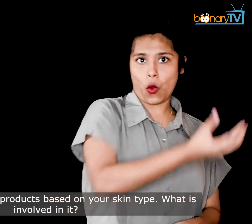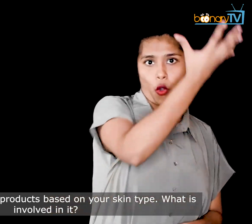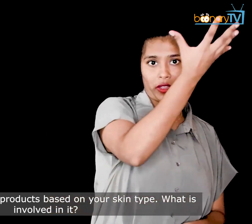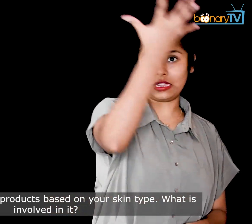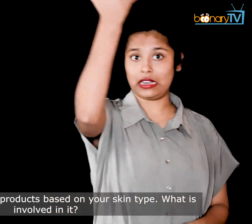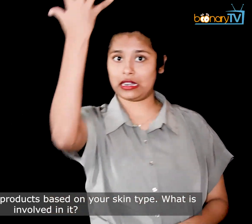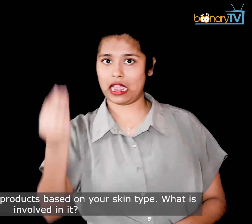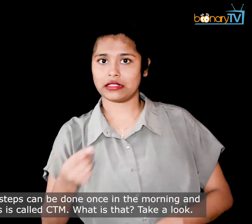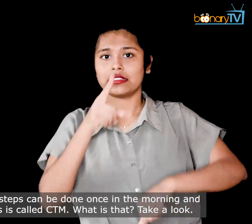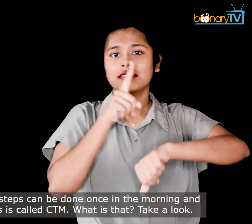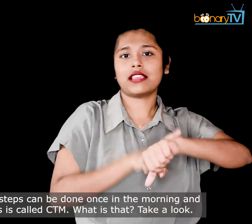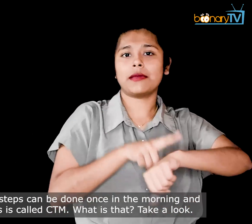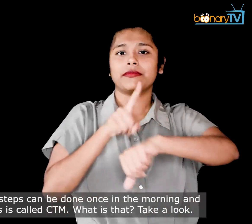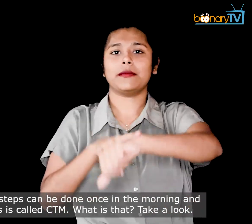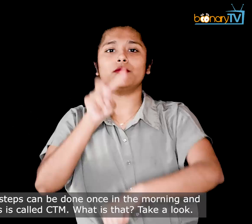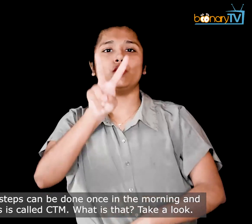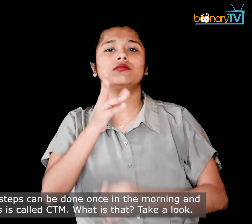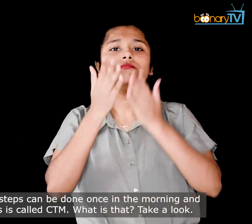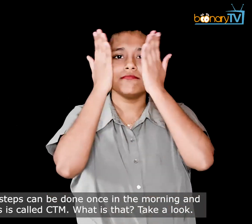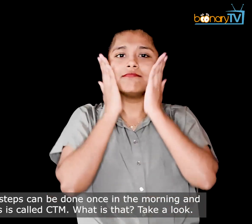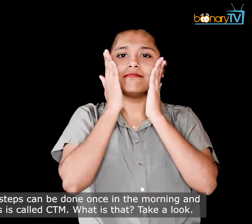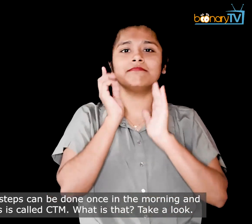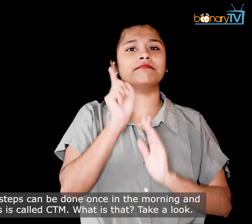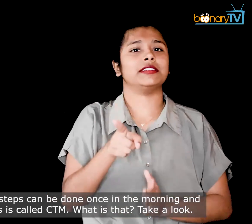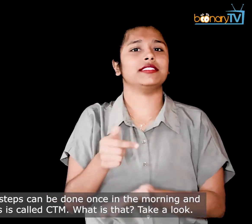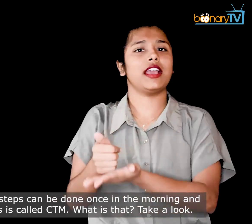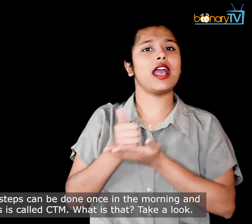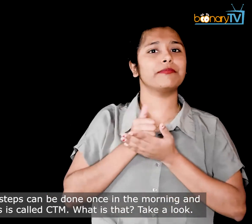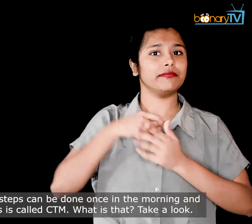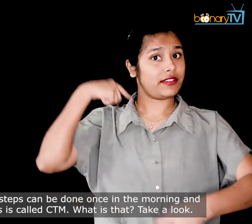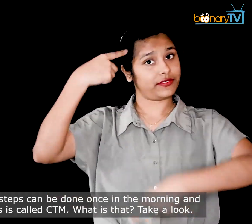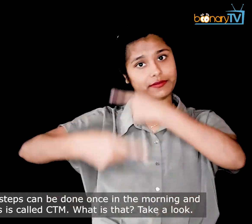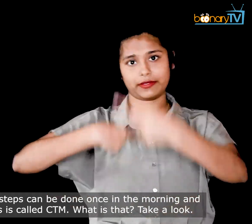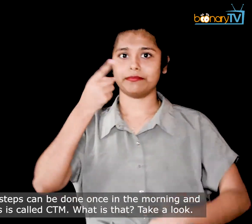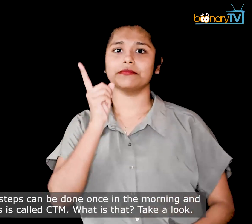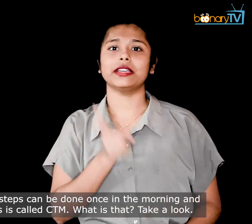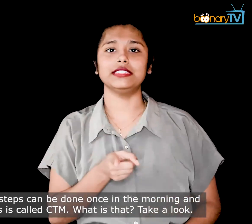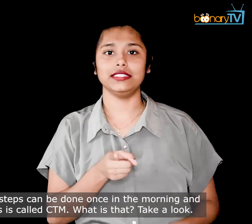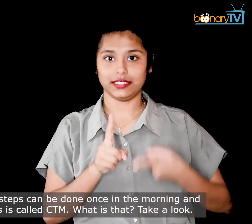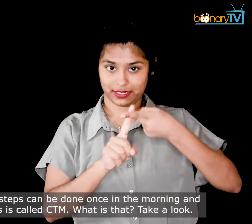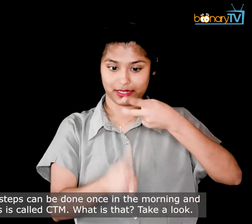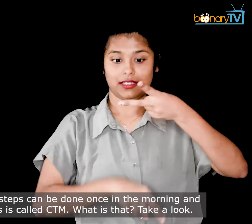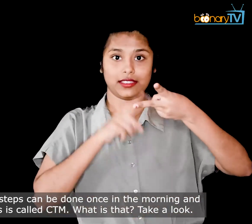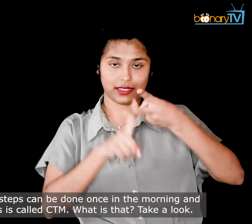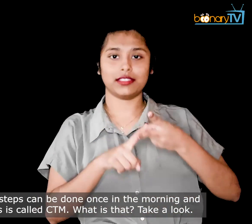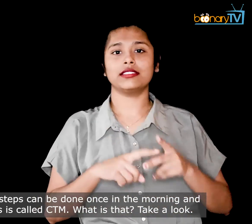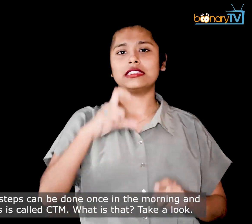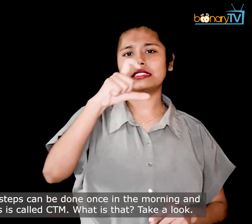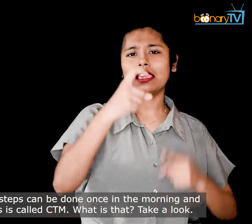in it? Daily skincare routine steps can be done once in the morning and once in the night. This is called CTM.